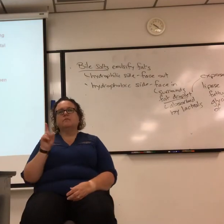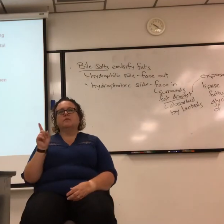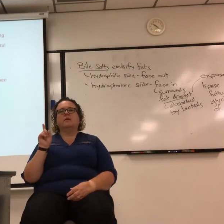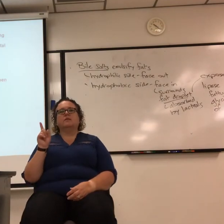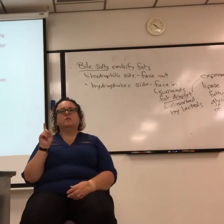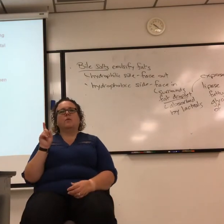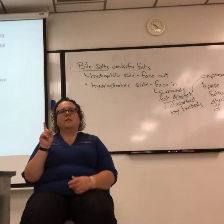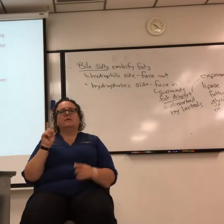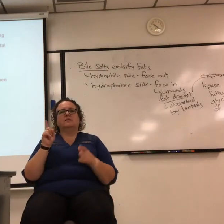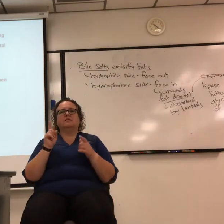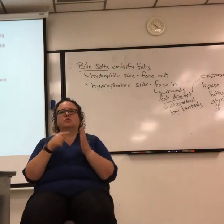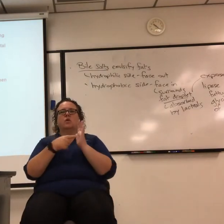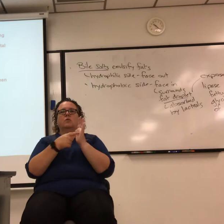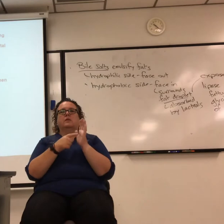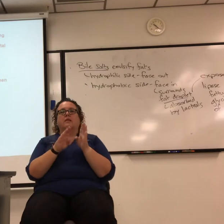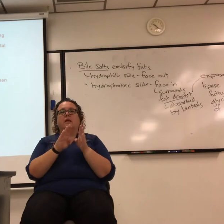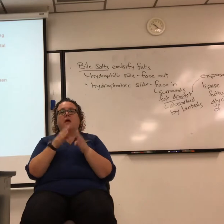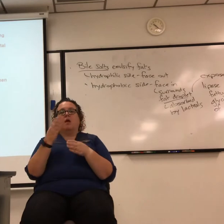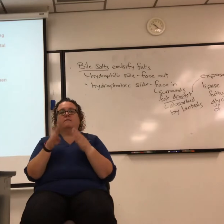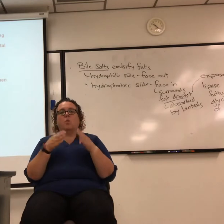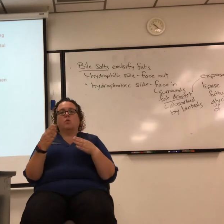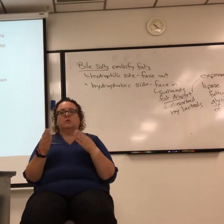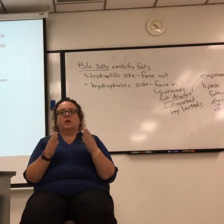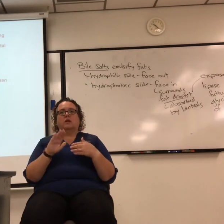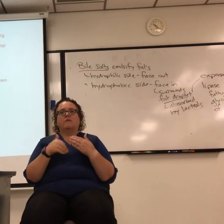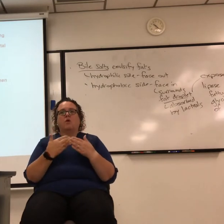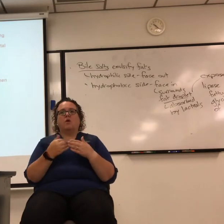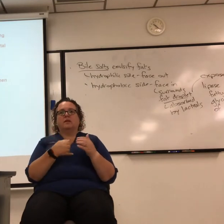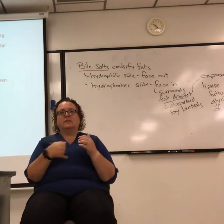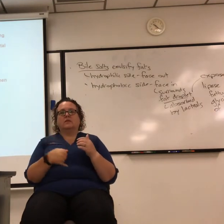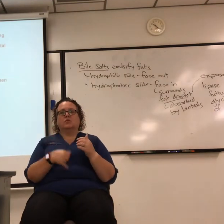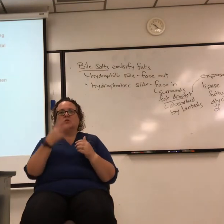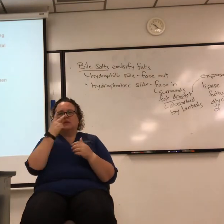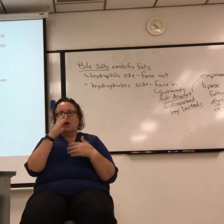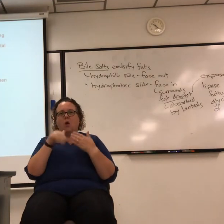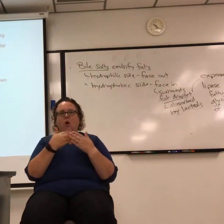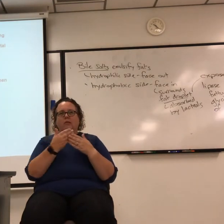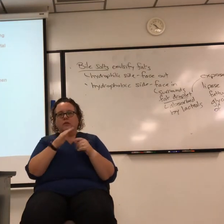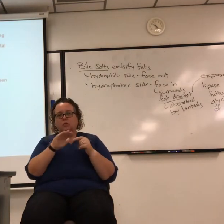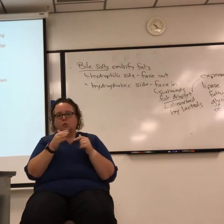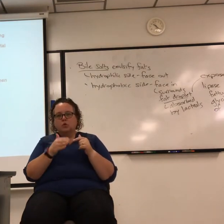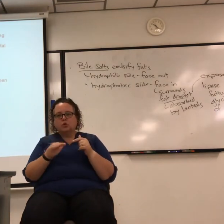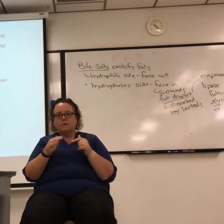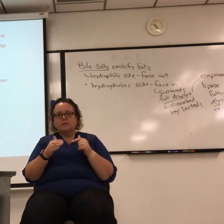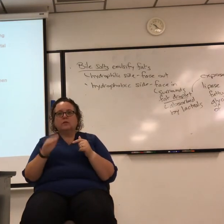of the intestinal wall. You can see all these grooves. You can see that without a microscope.